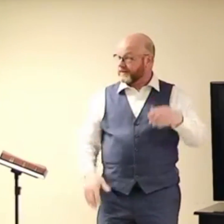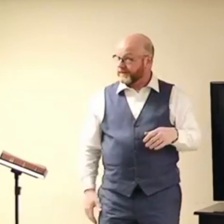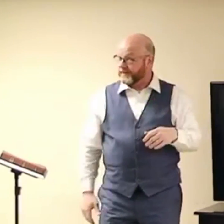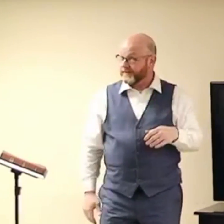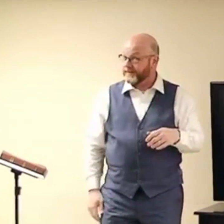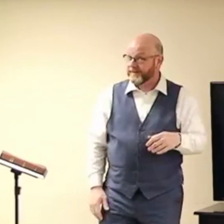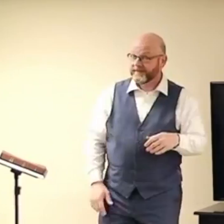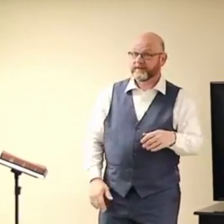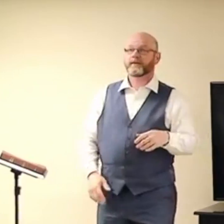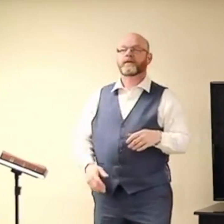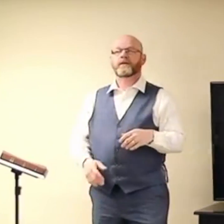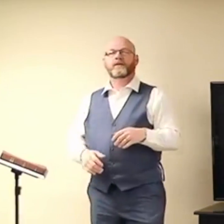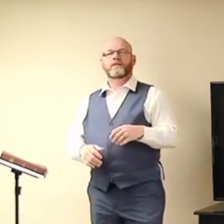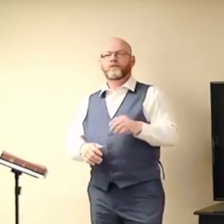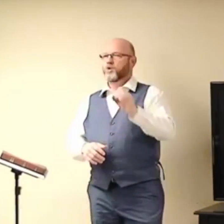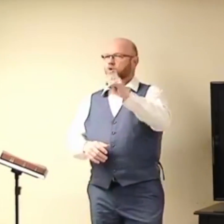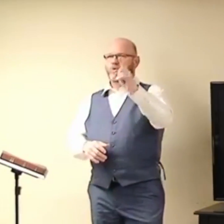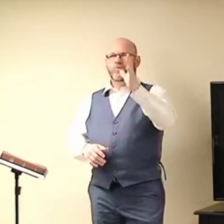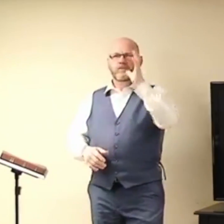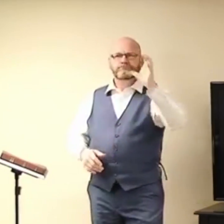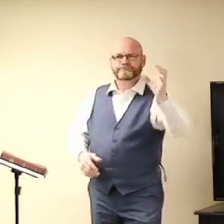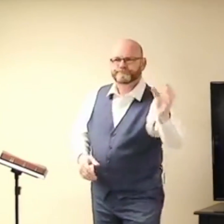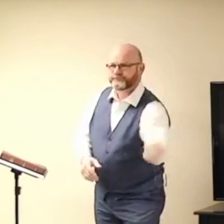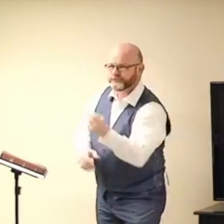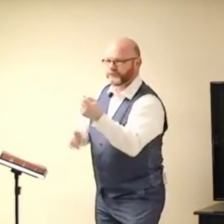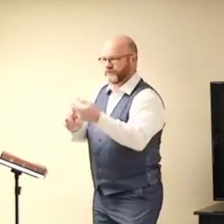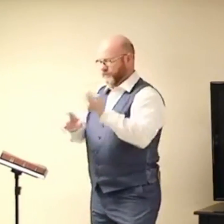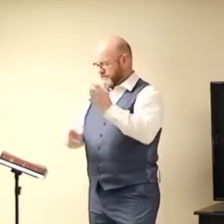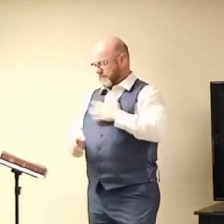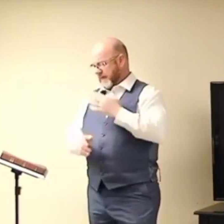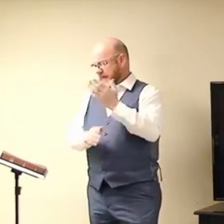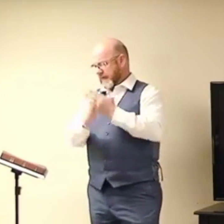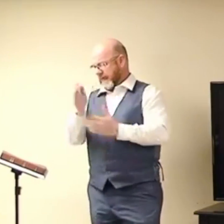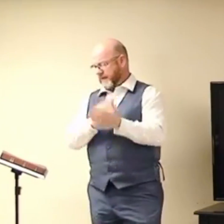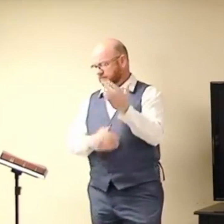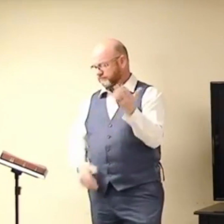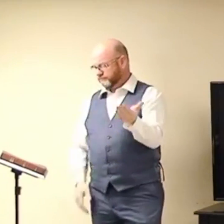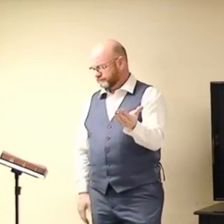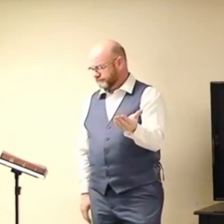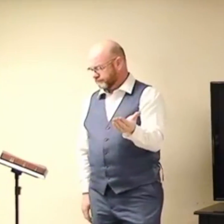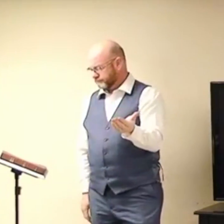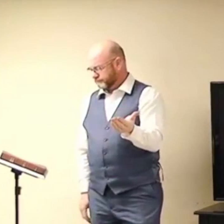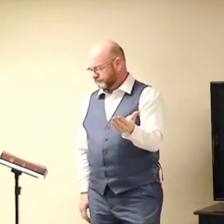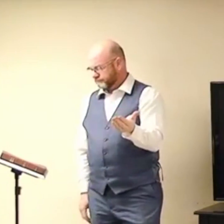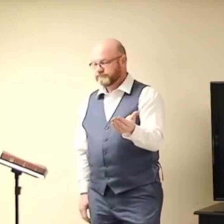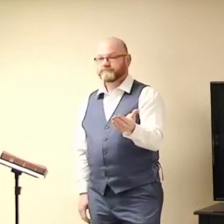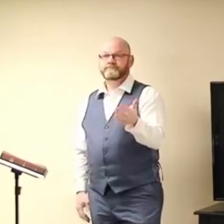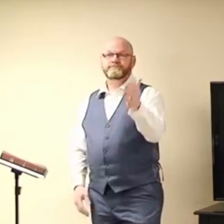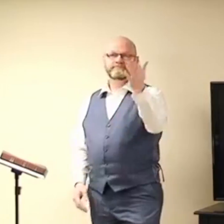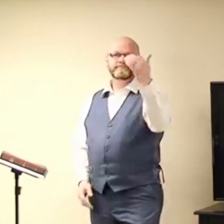Not here, obviously, but in heaven. He said, no one will snatch them out of my